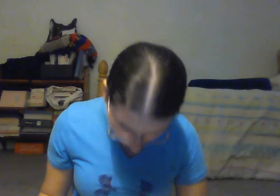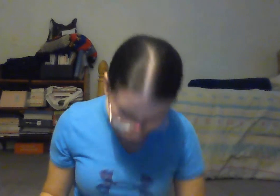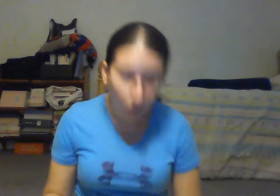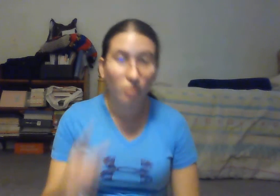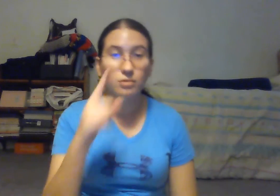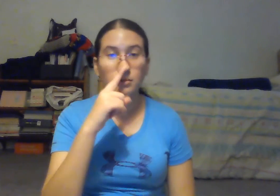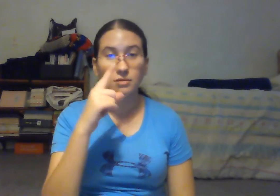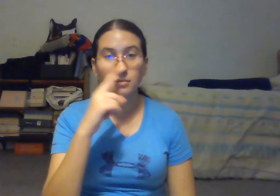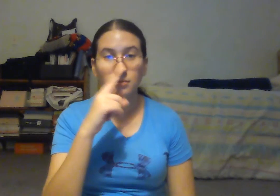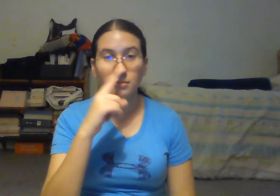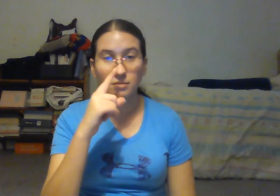Nose.